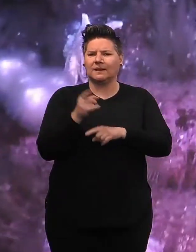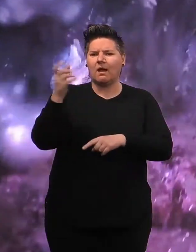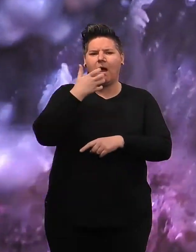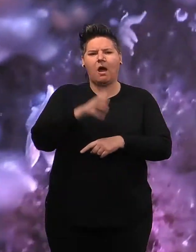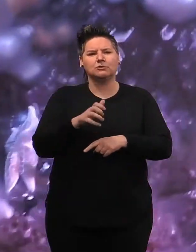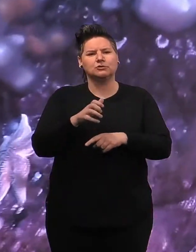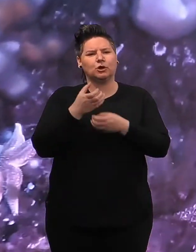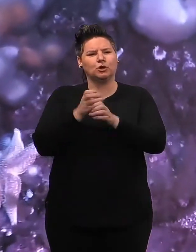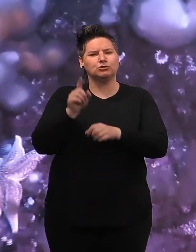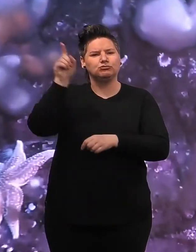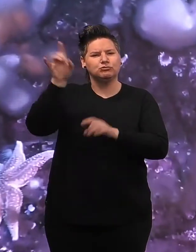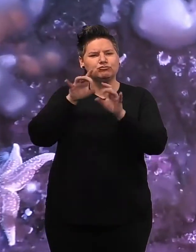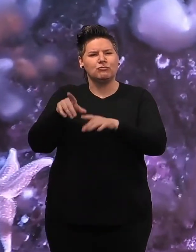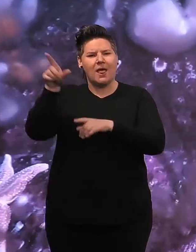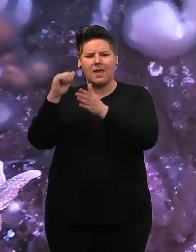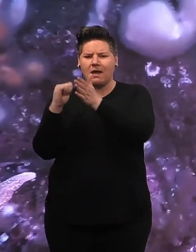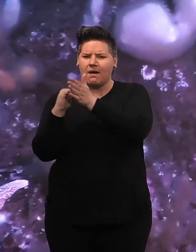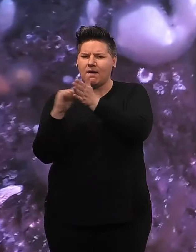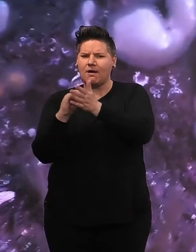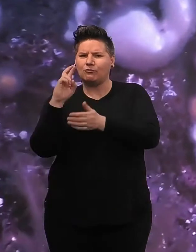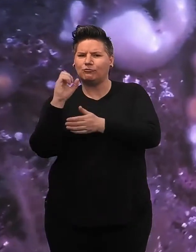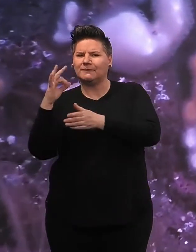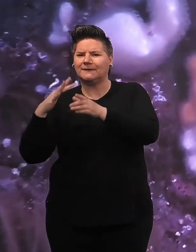in tropical seas.